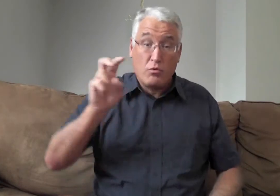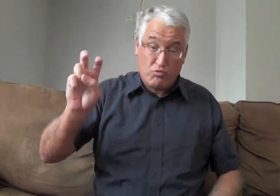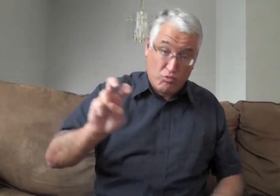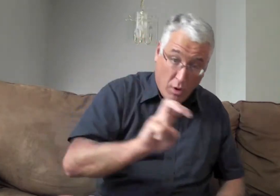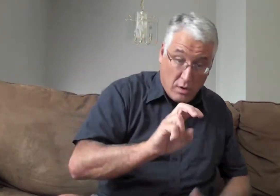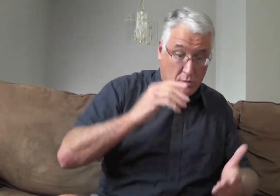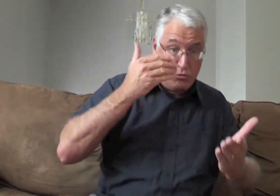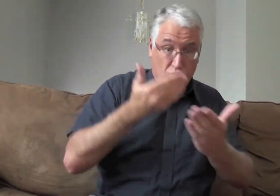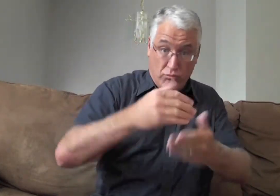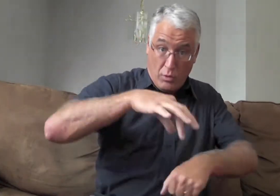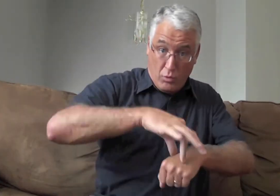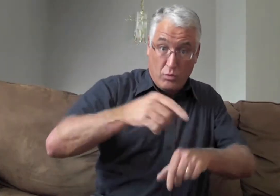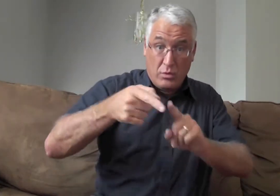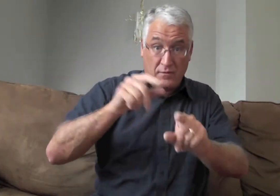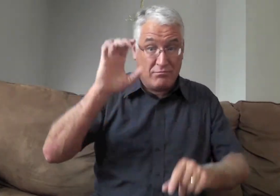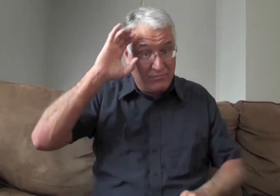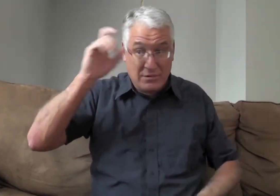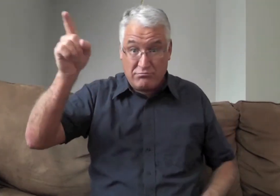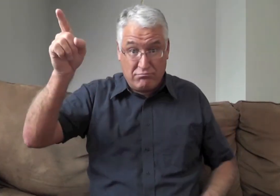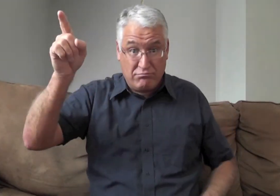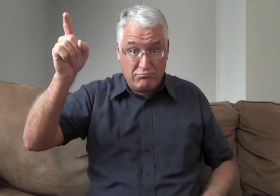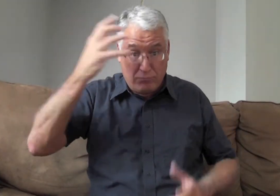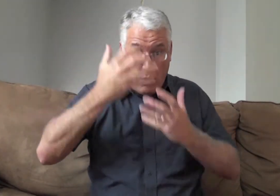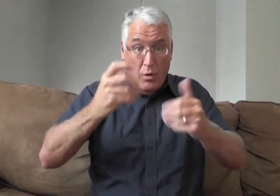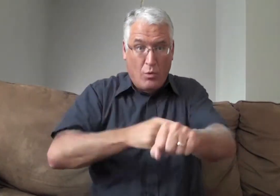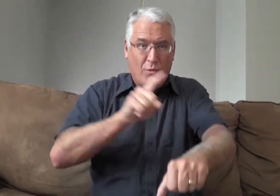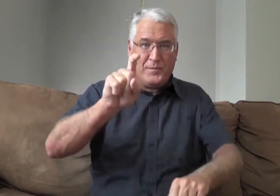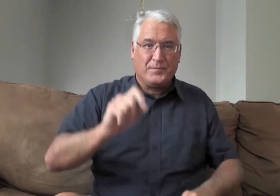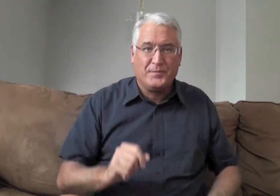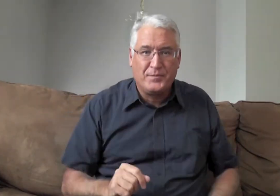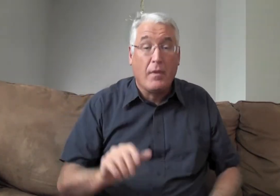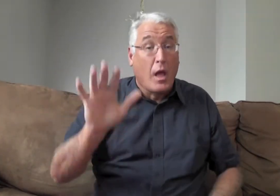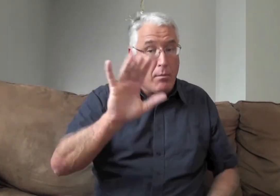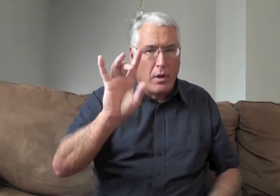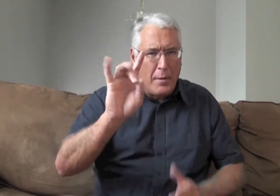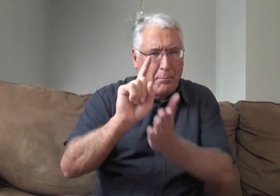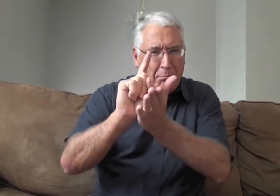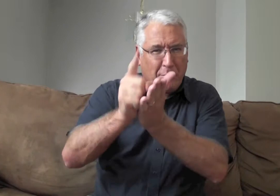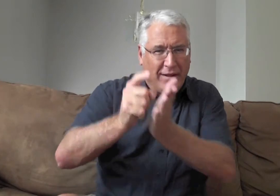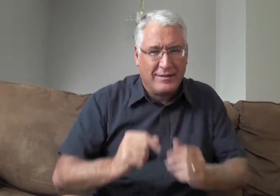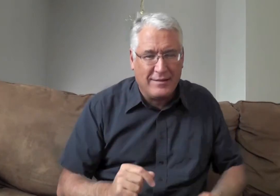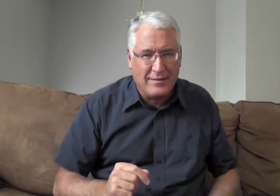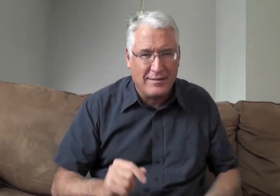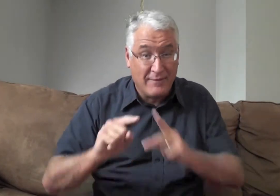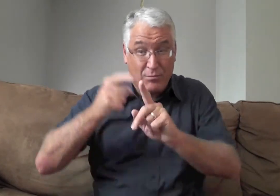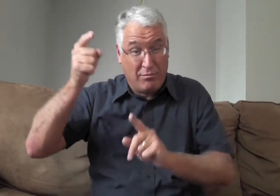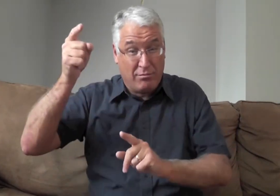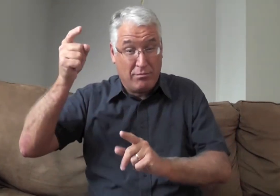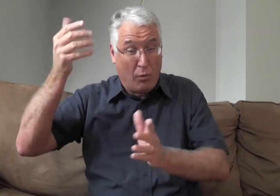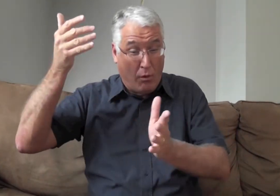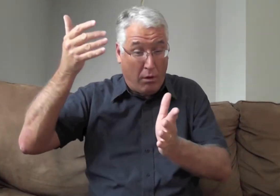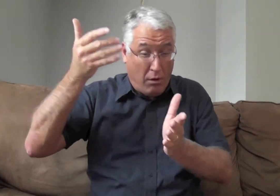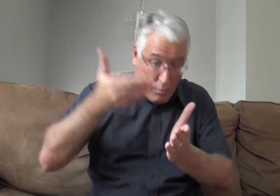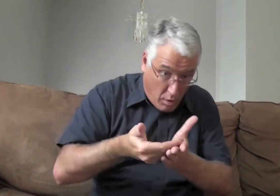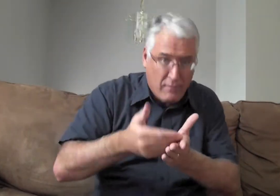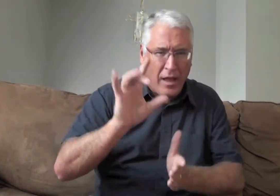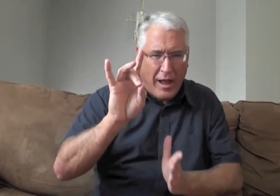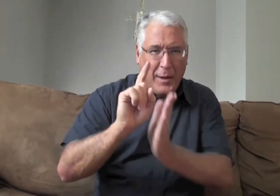long time for the light to travel to Earth. You know how long? It takes about 8 minutes for the sun to